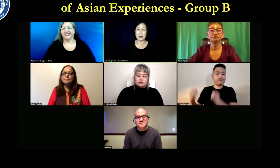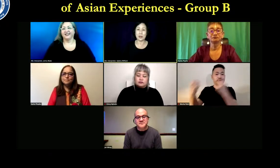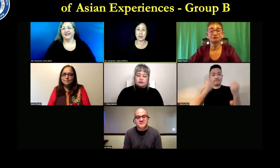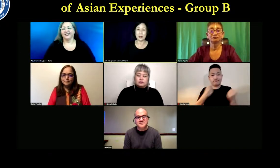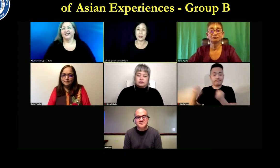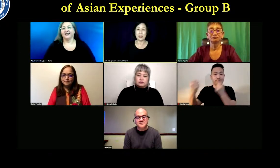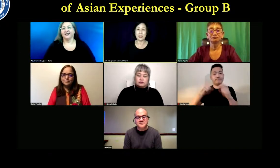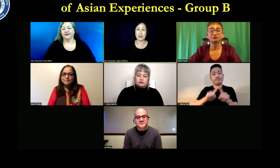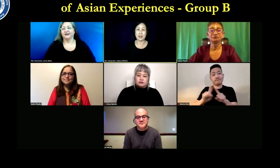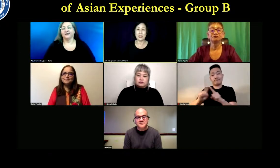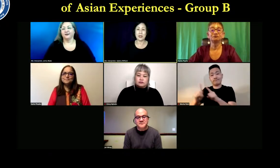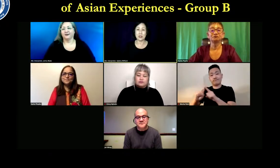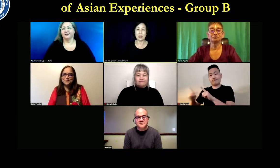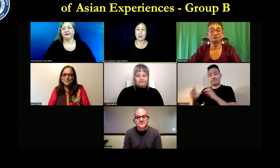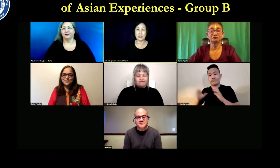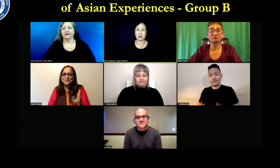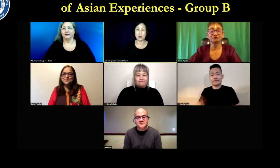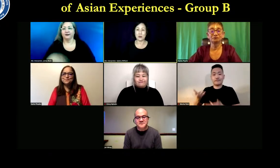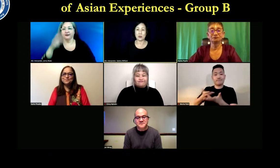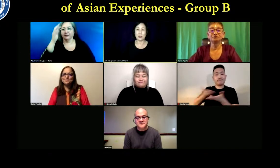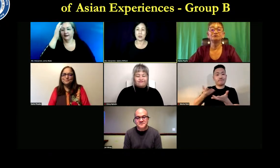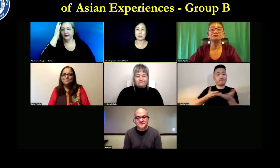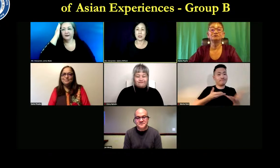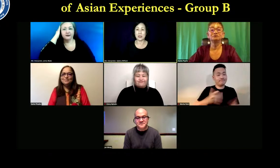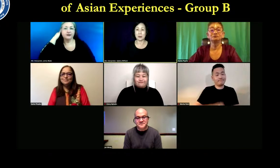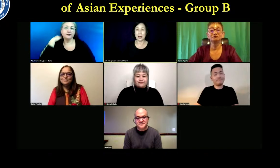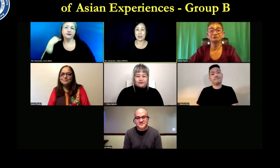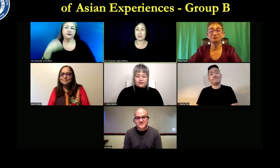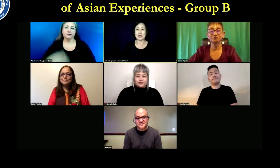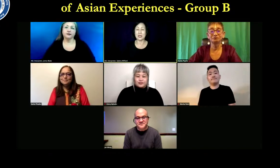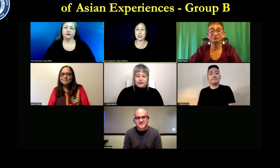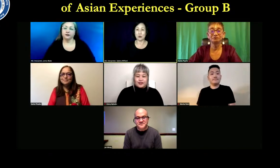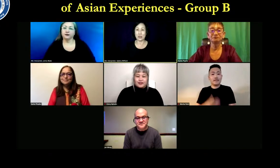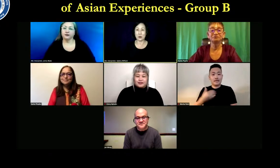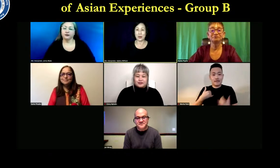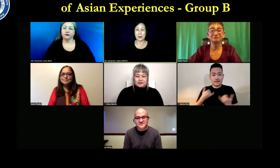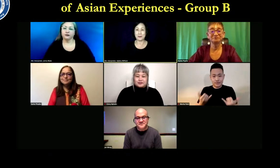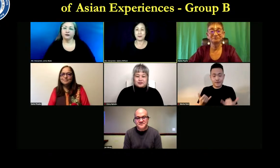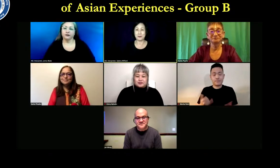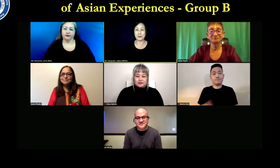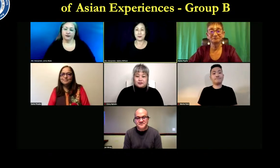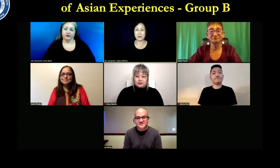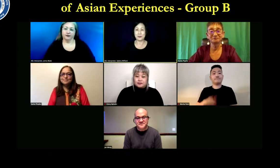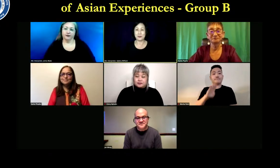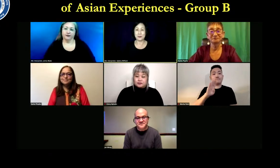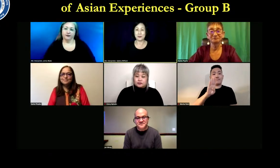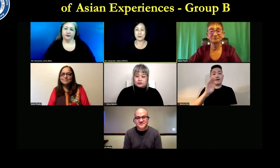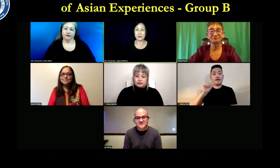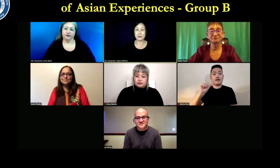in the Bay Area as a driver, picking up clients, interacting with them.